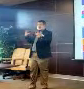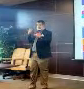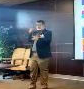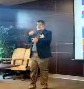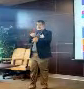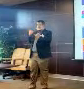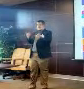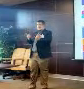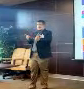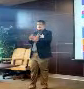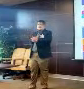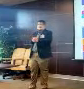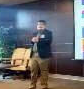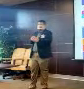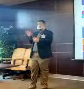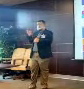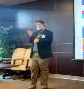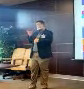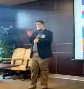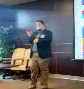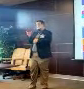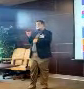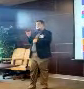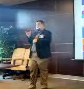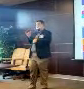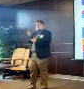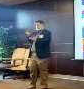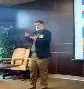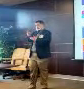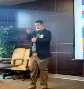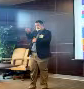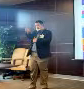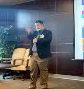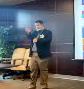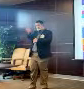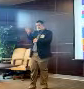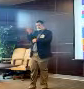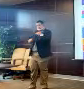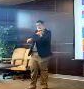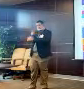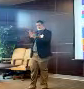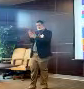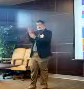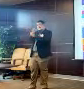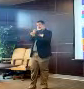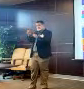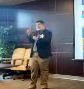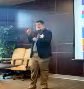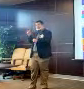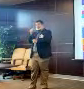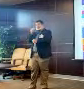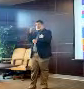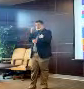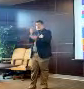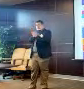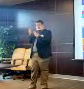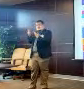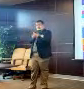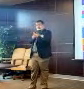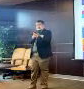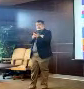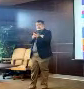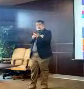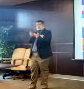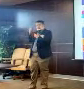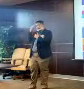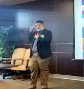time. Additionally, we're treating 259 patients through our Safer at Home program. As you know, this has